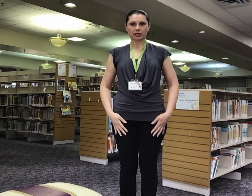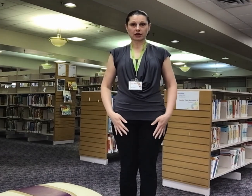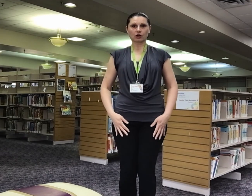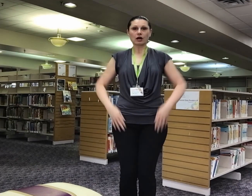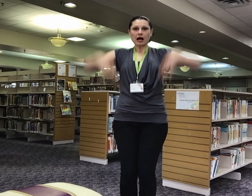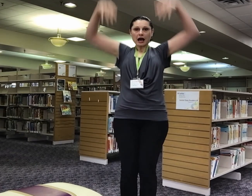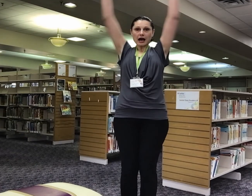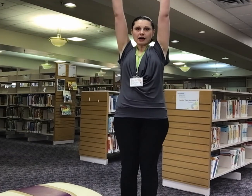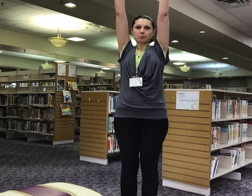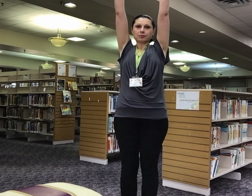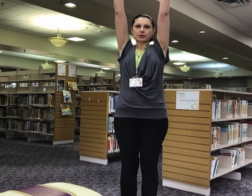going to go up,